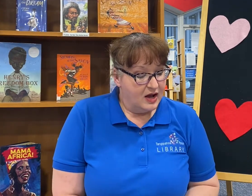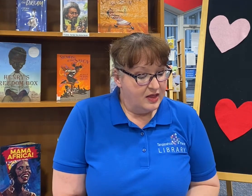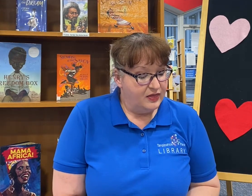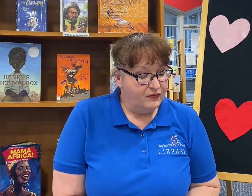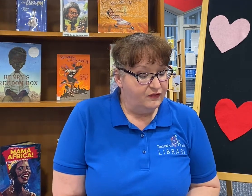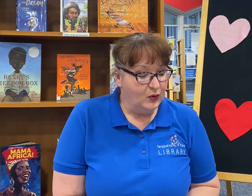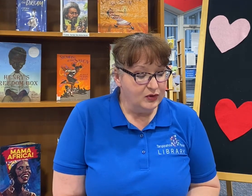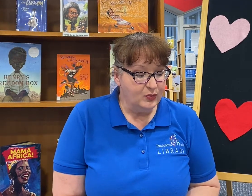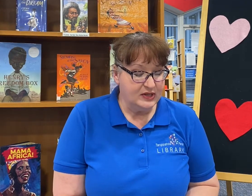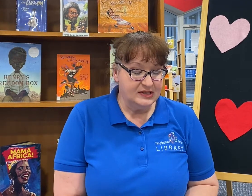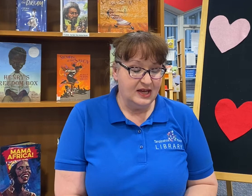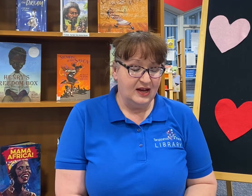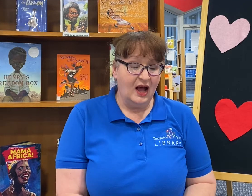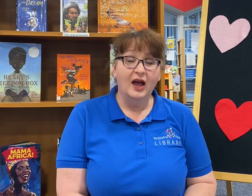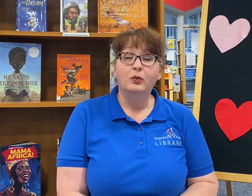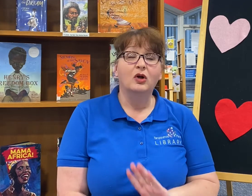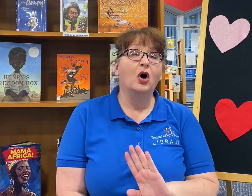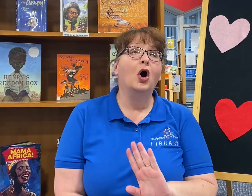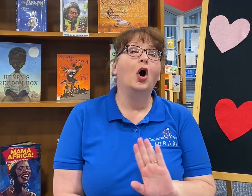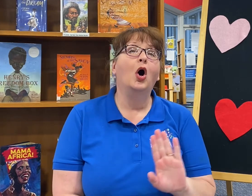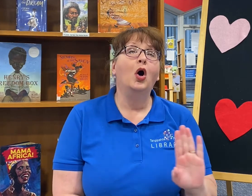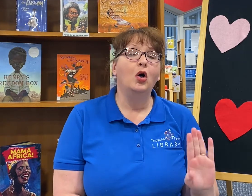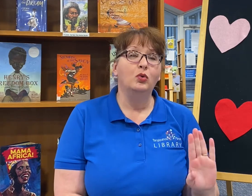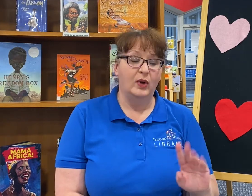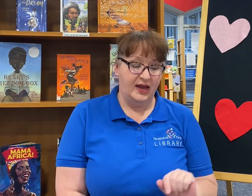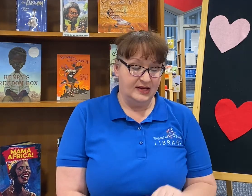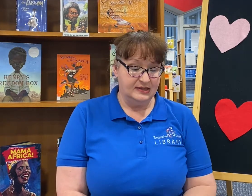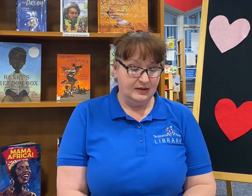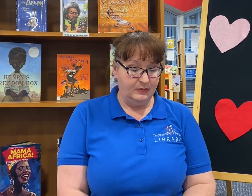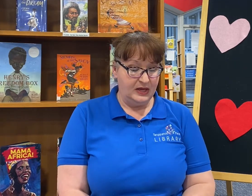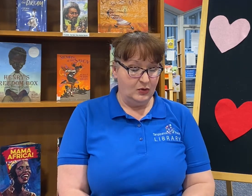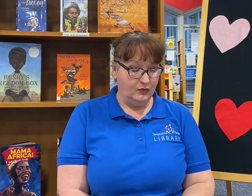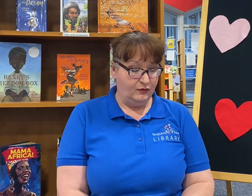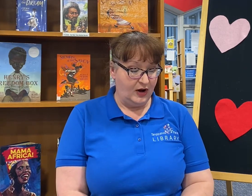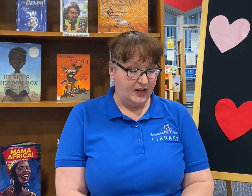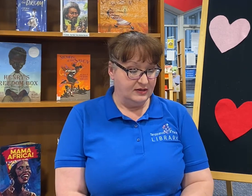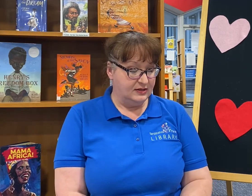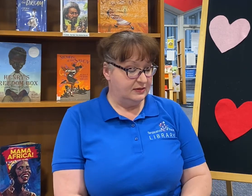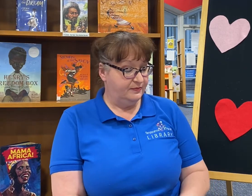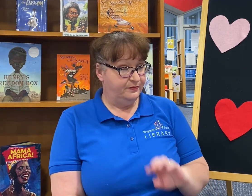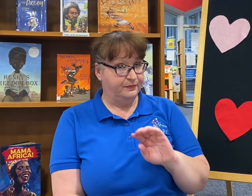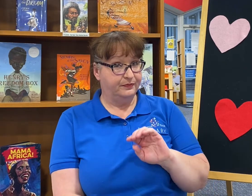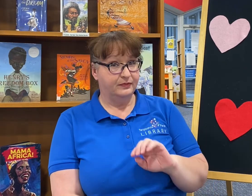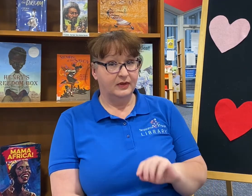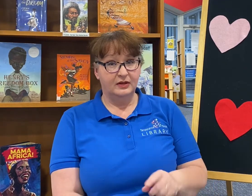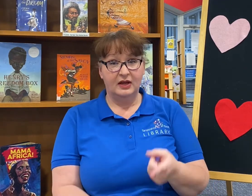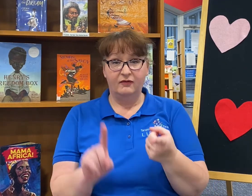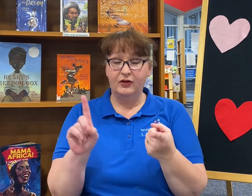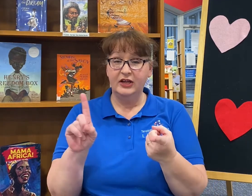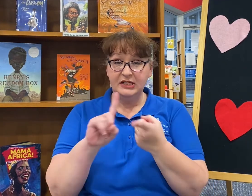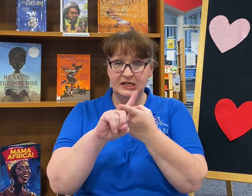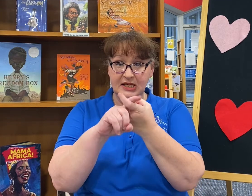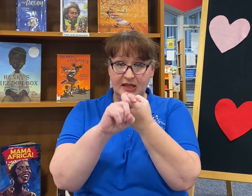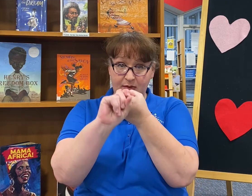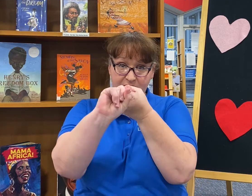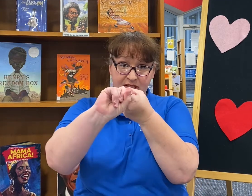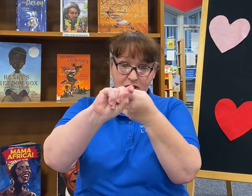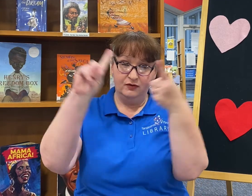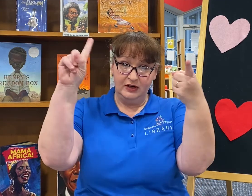The fourth one said, "I will always be your friend." Now, friend in sign language is two fingers hooked